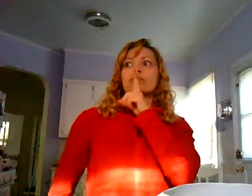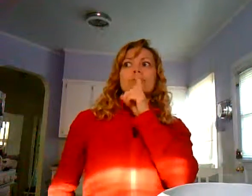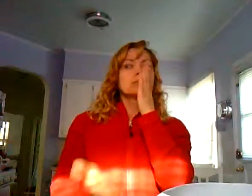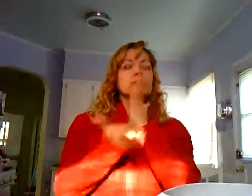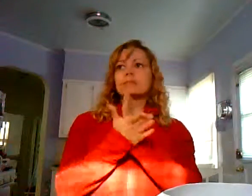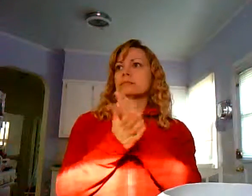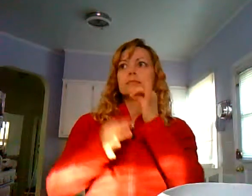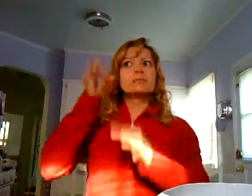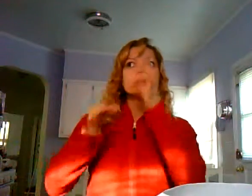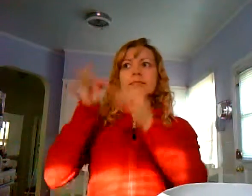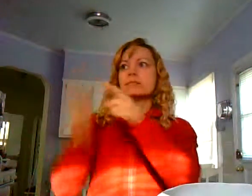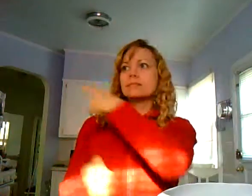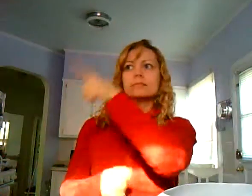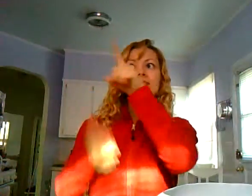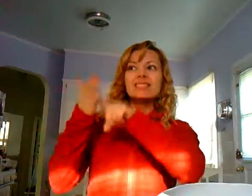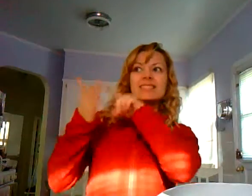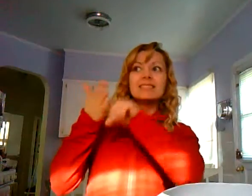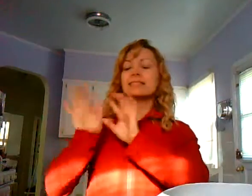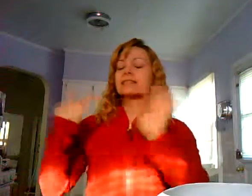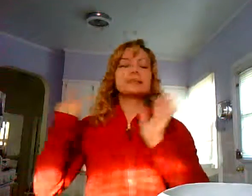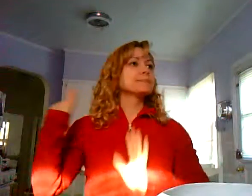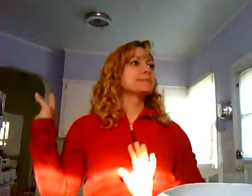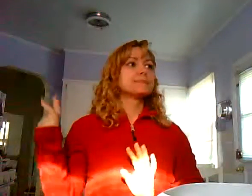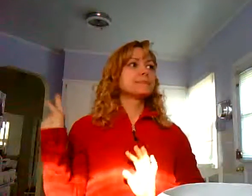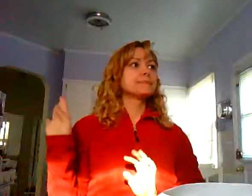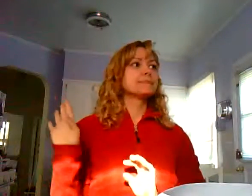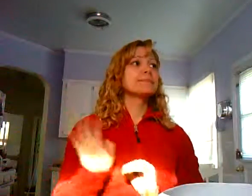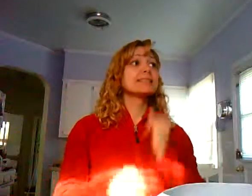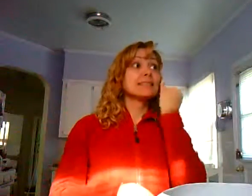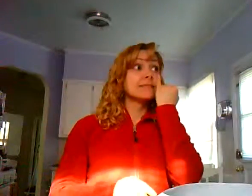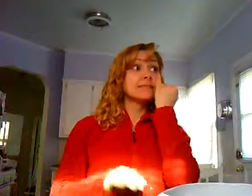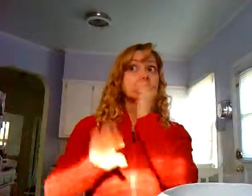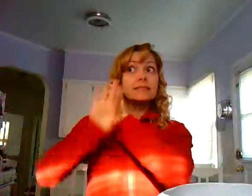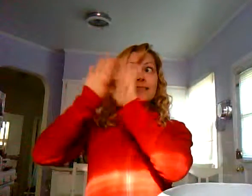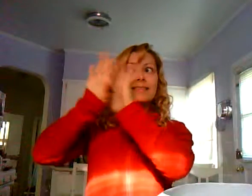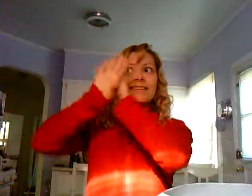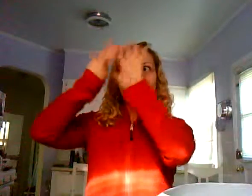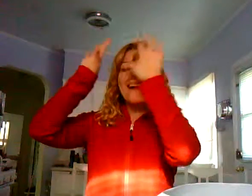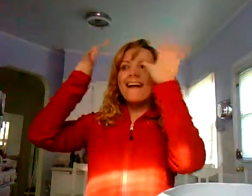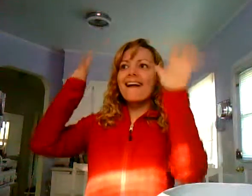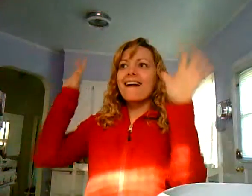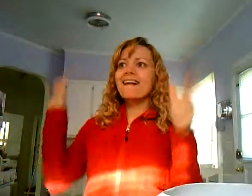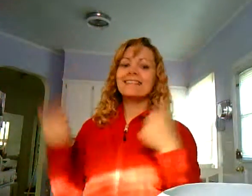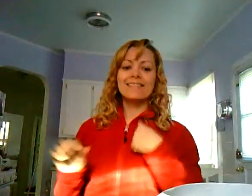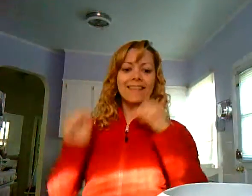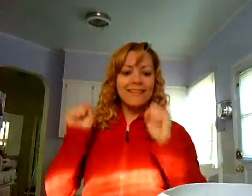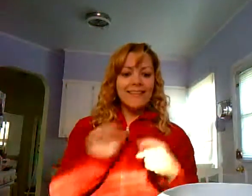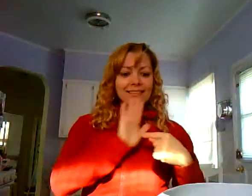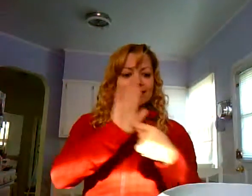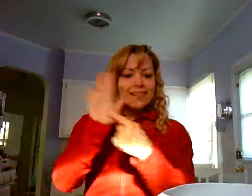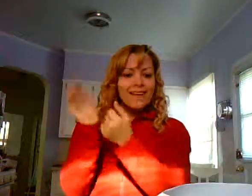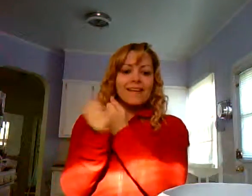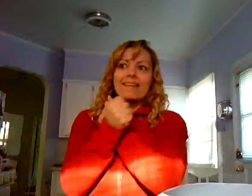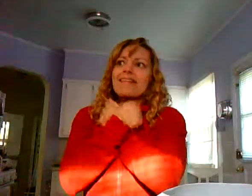understand what something's happening don't say anything. You know don't be critical about it. If it's very clear what's being